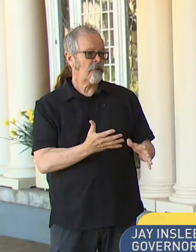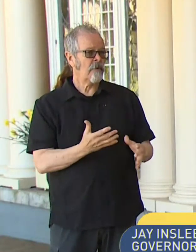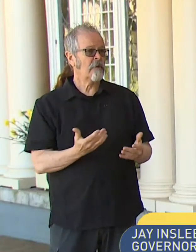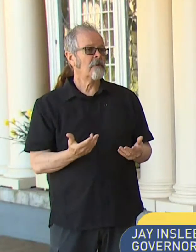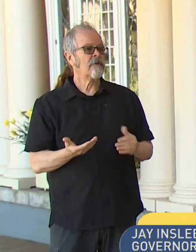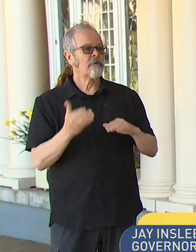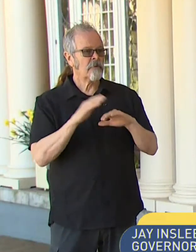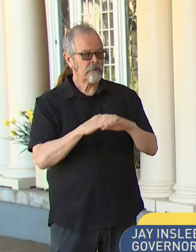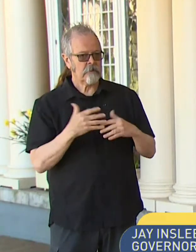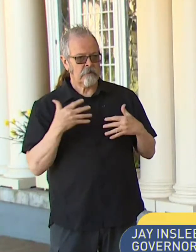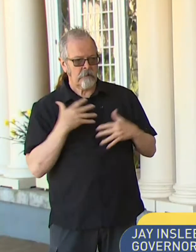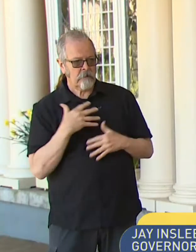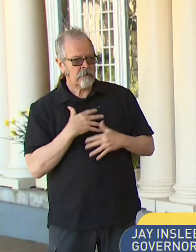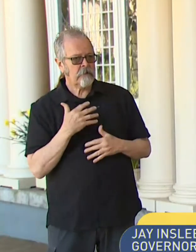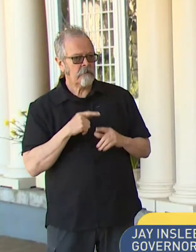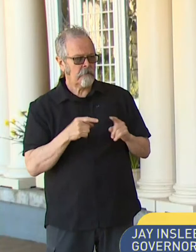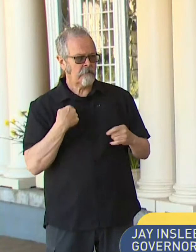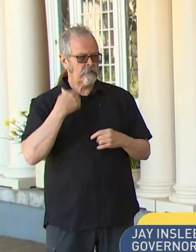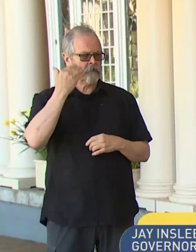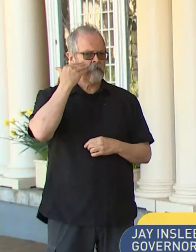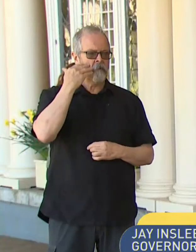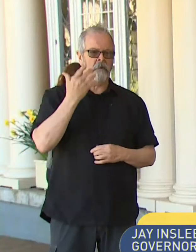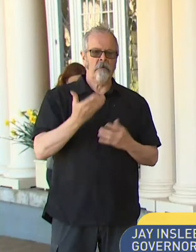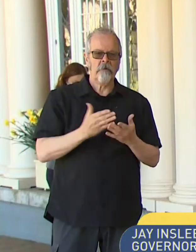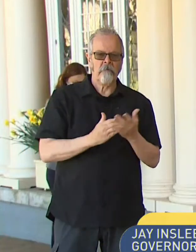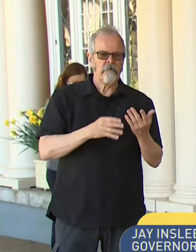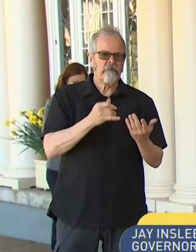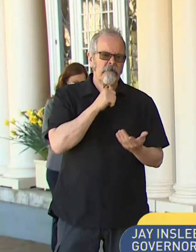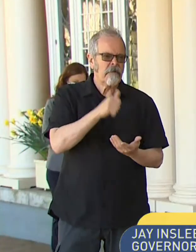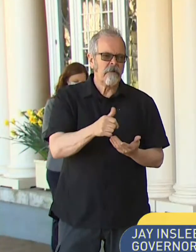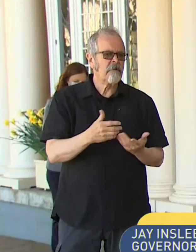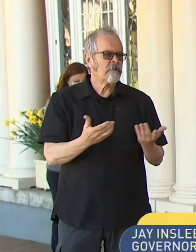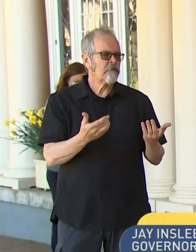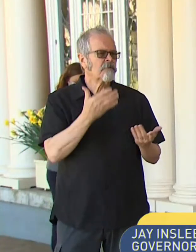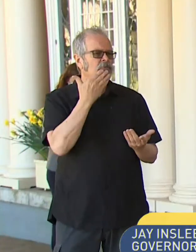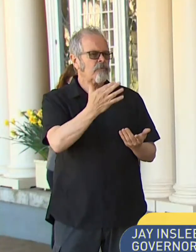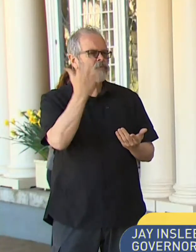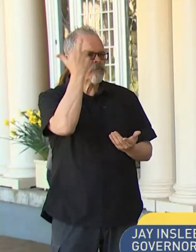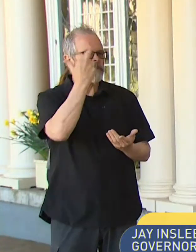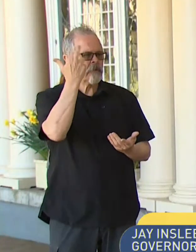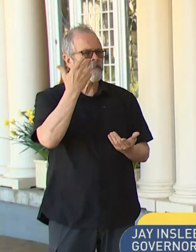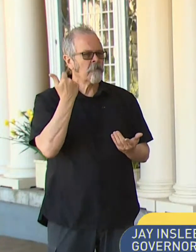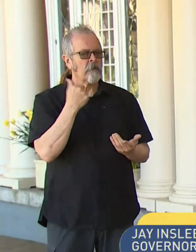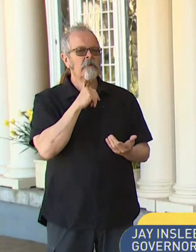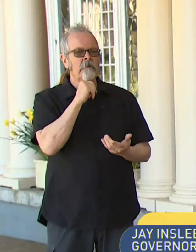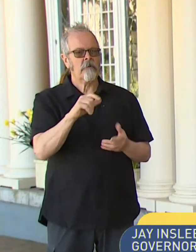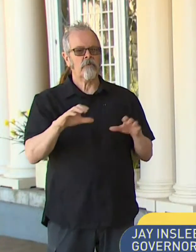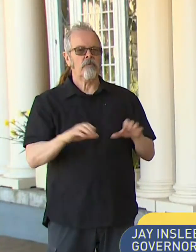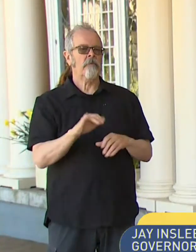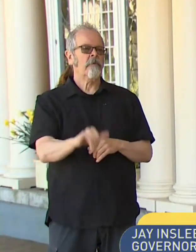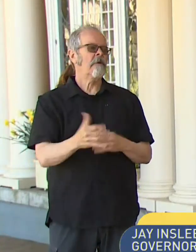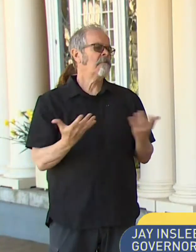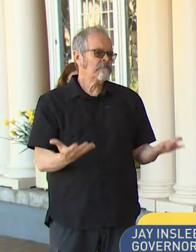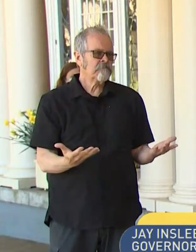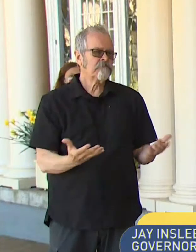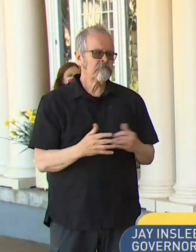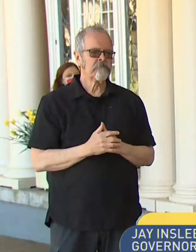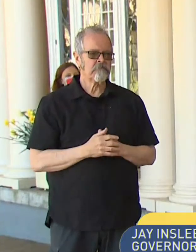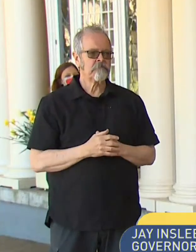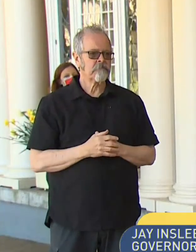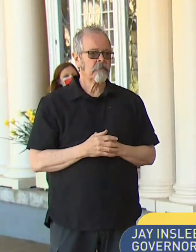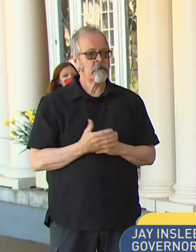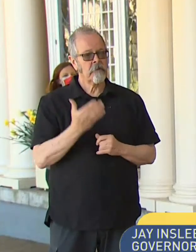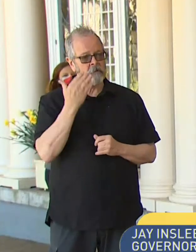right now, I hope it will not. And there is good reason for it not to do this. And the reason is that this is